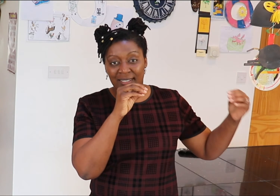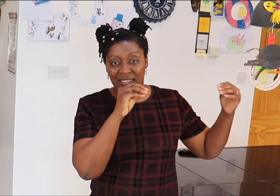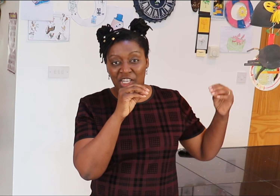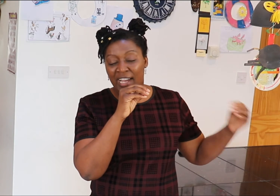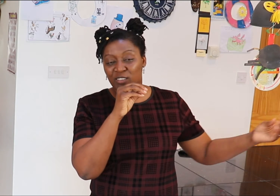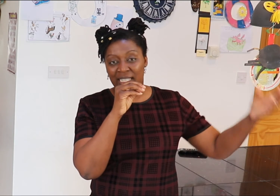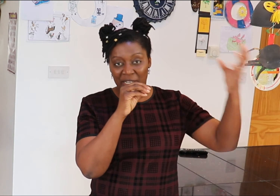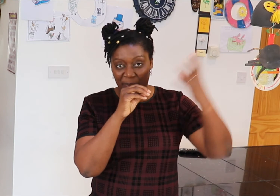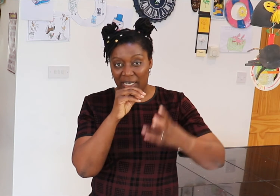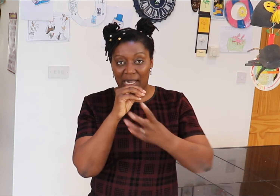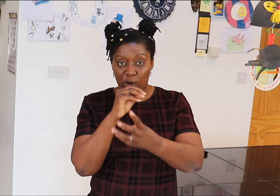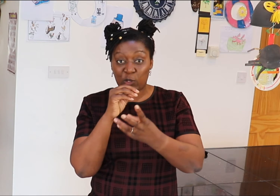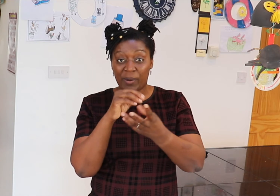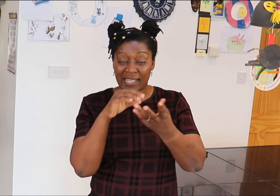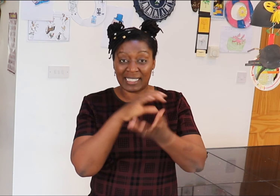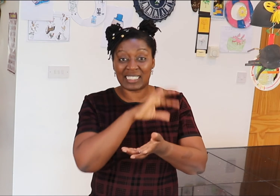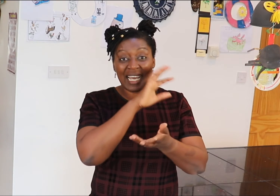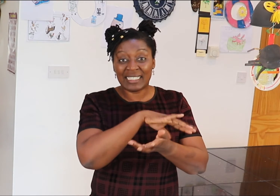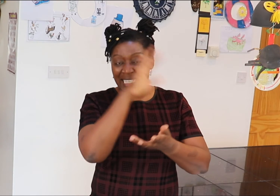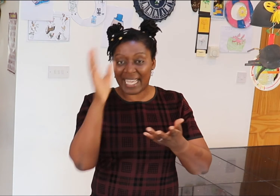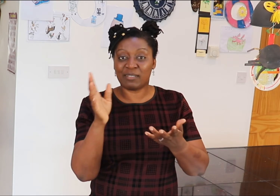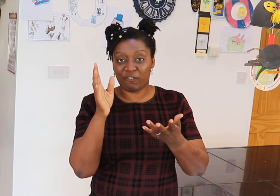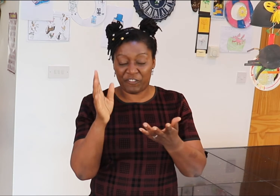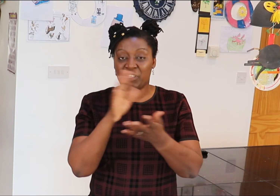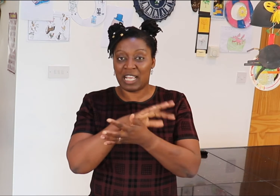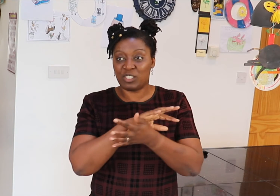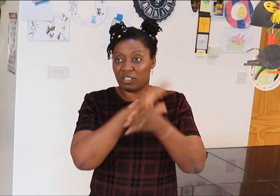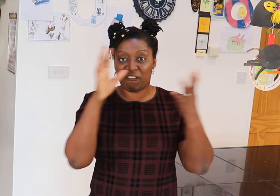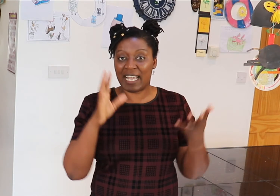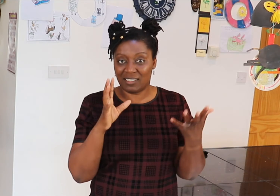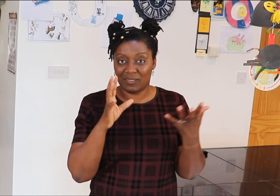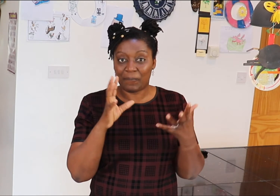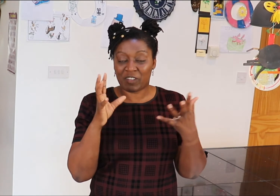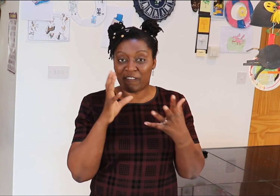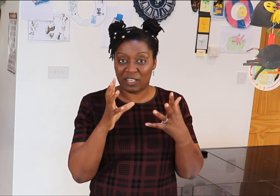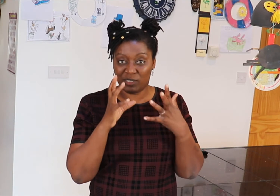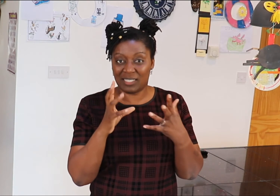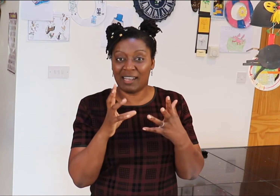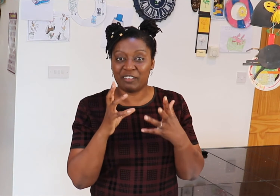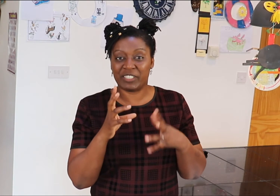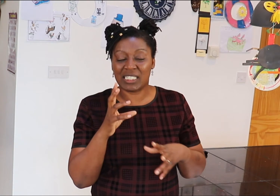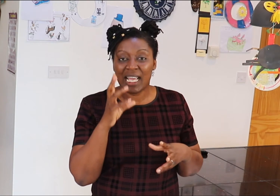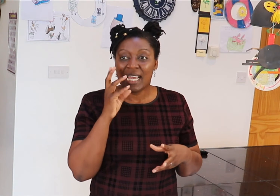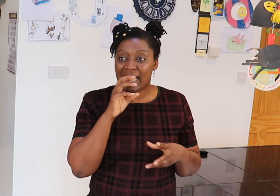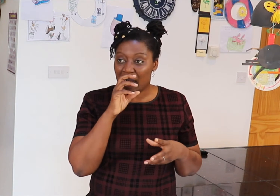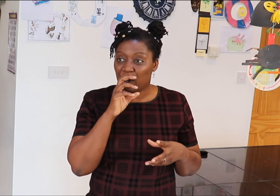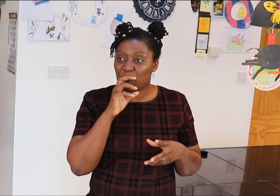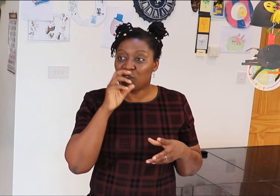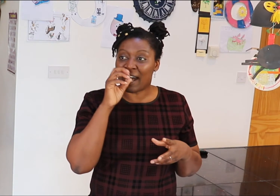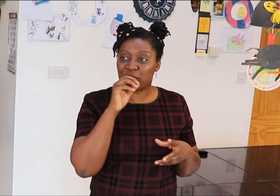the child's inner being now occupies it, they do the final design of it. Now, you have